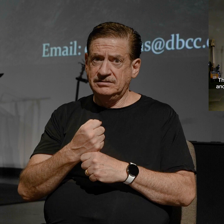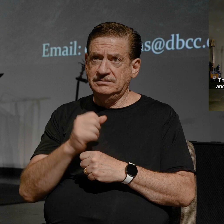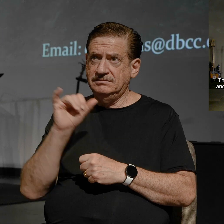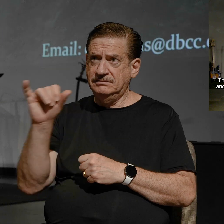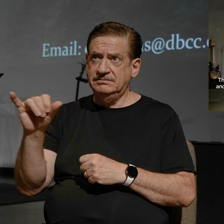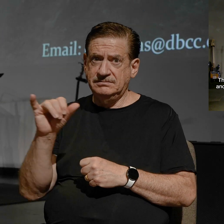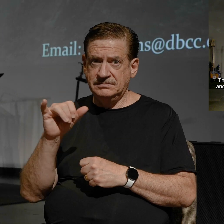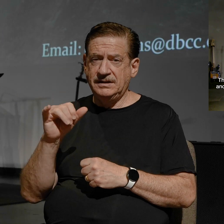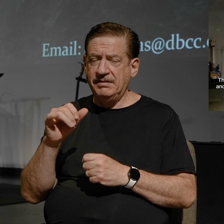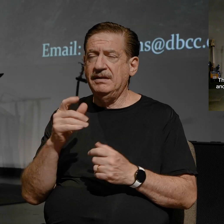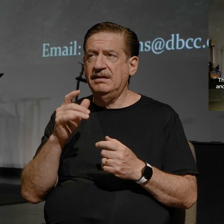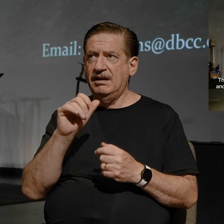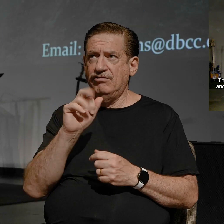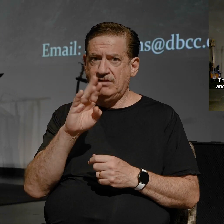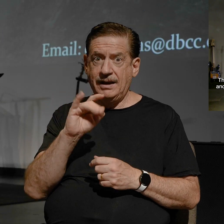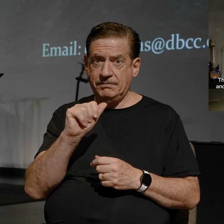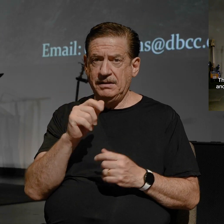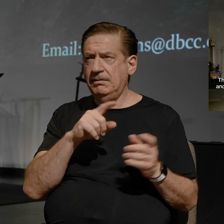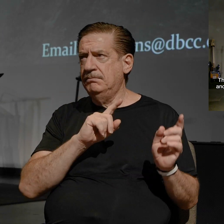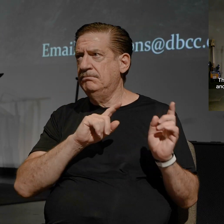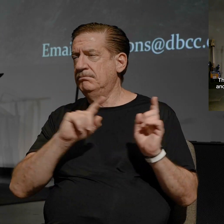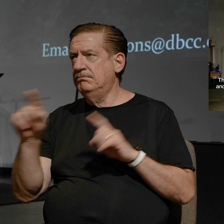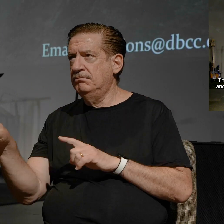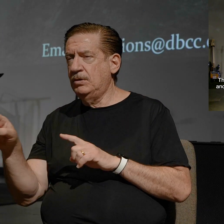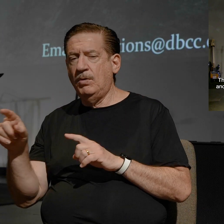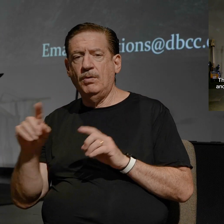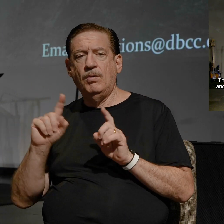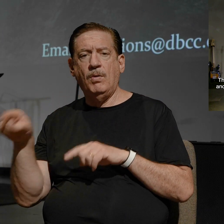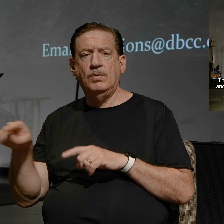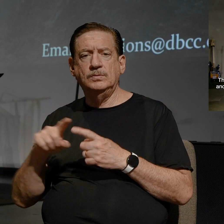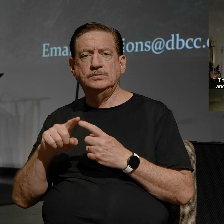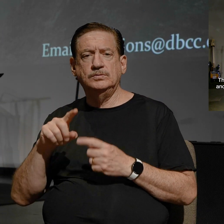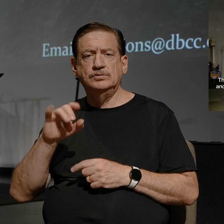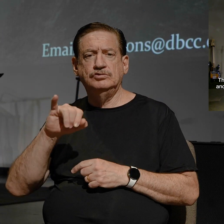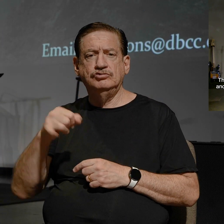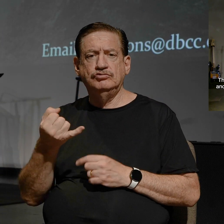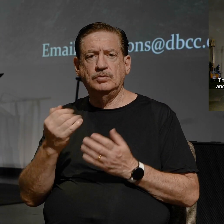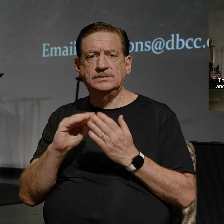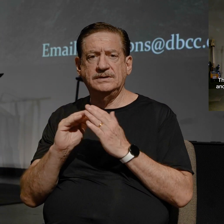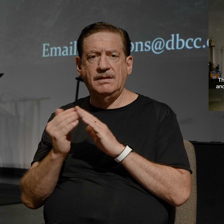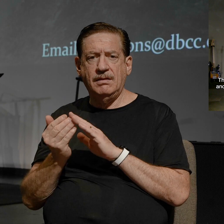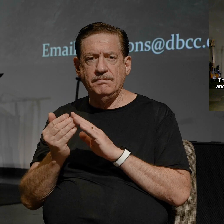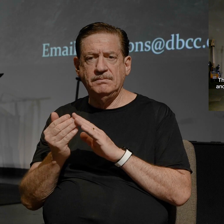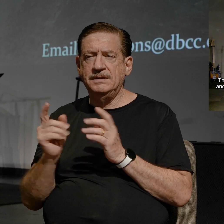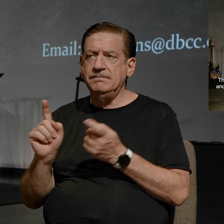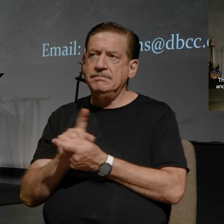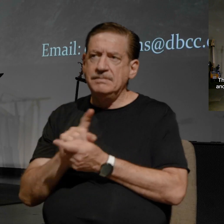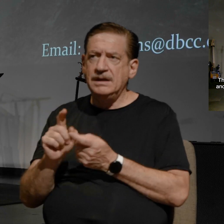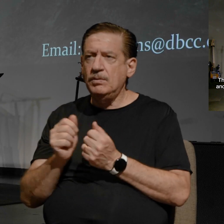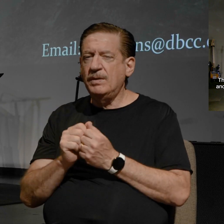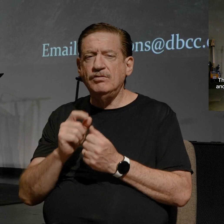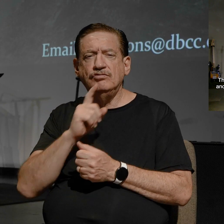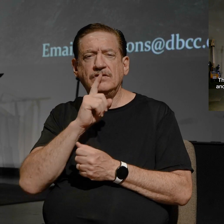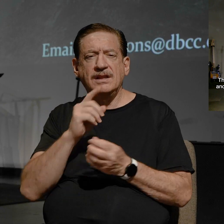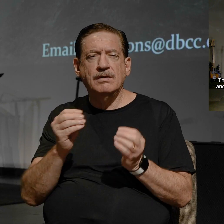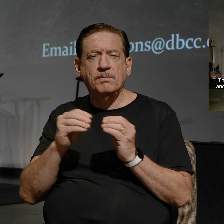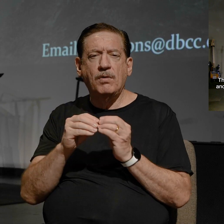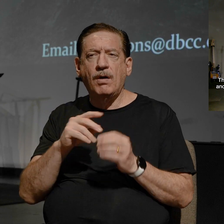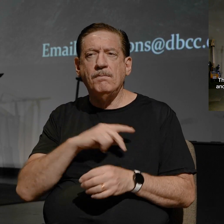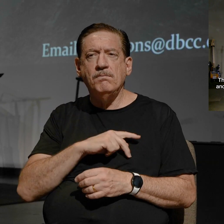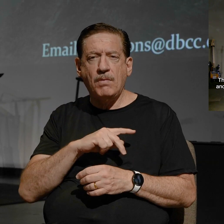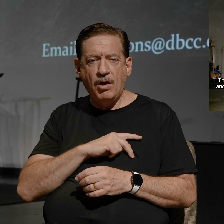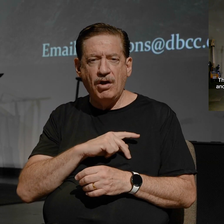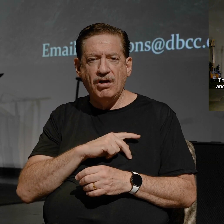to Jerusalem. And some translations say to get acquainted or to meet with. It really is more, Paul has come